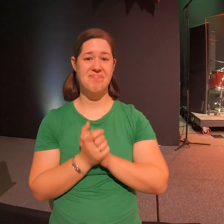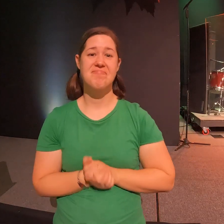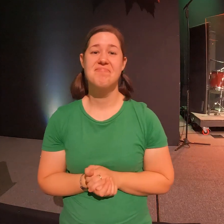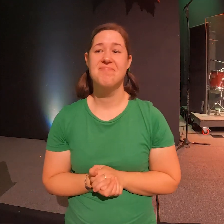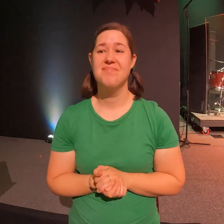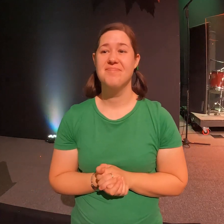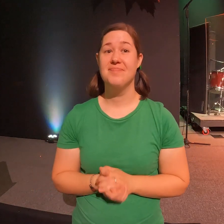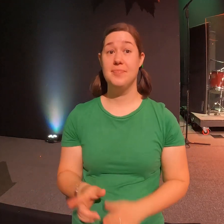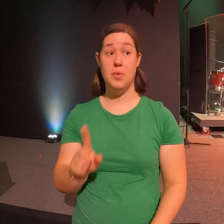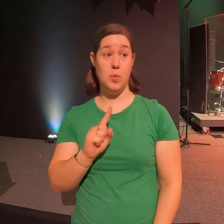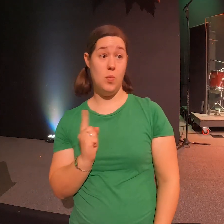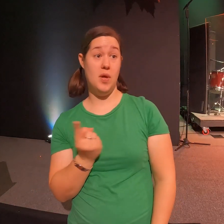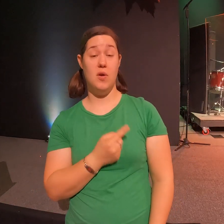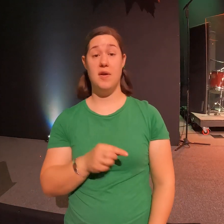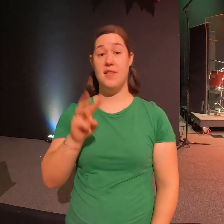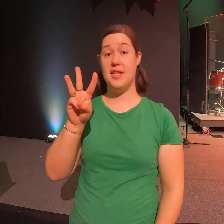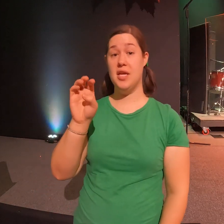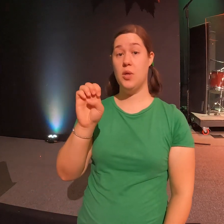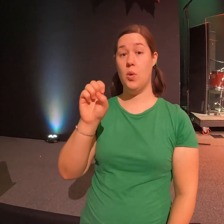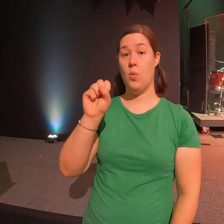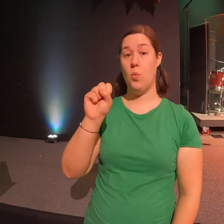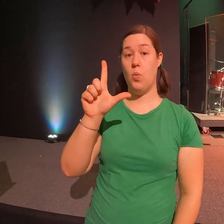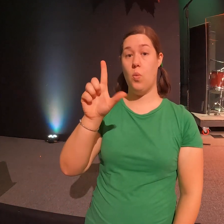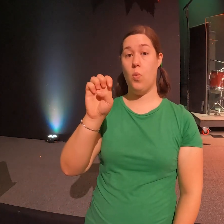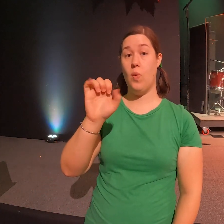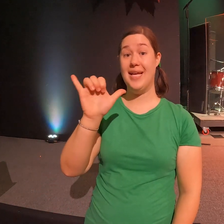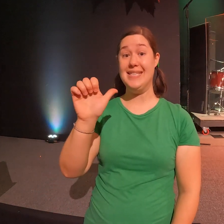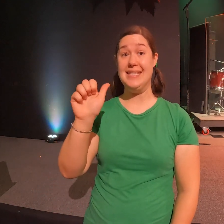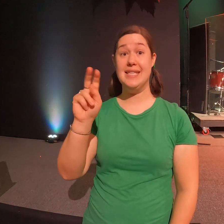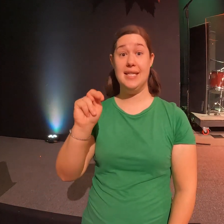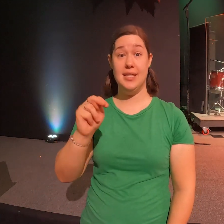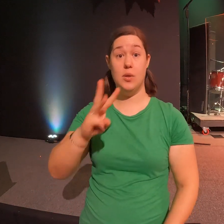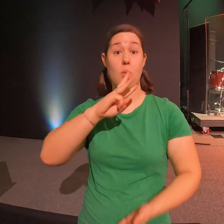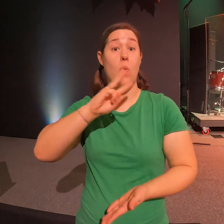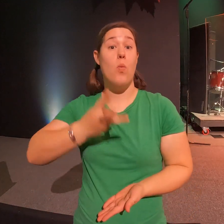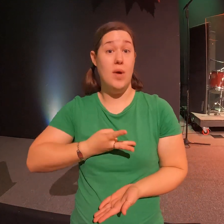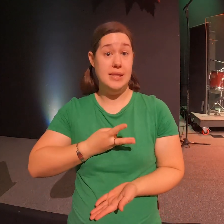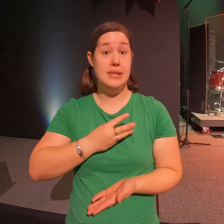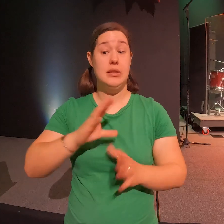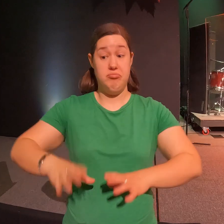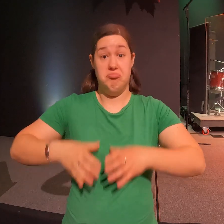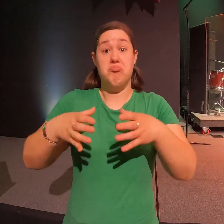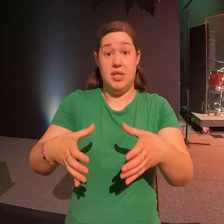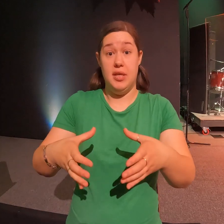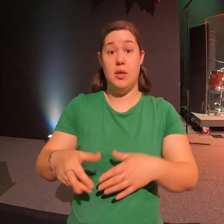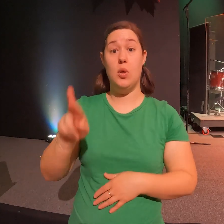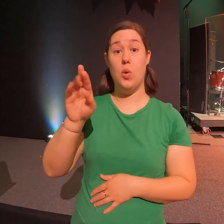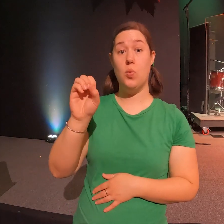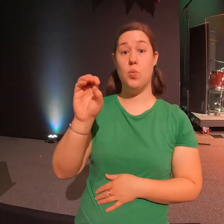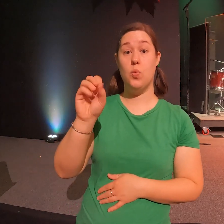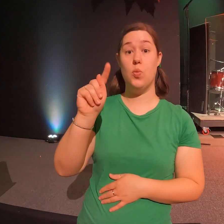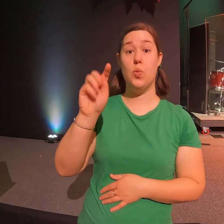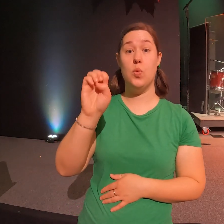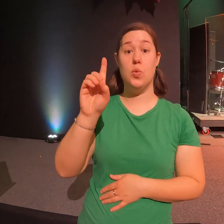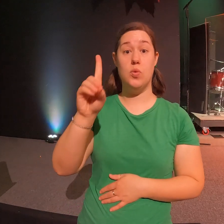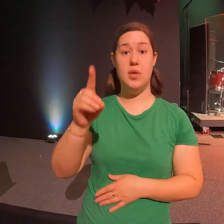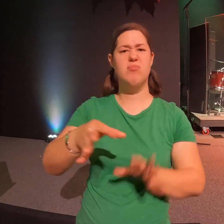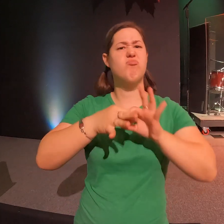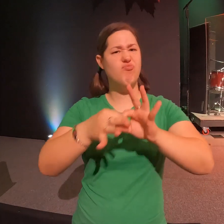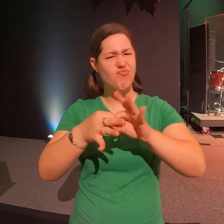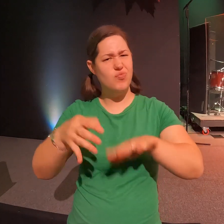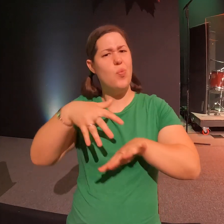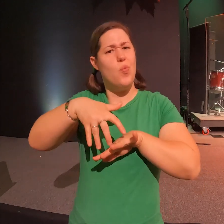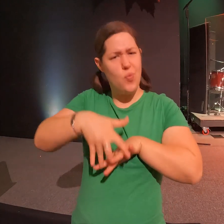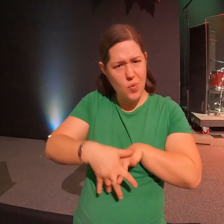We are in the Wesleyan Rooted series, and I get to bring home this Serve Impactfully theme this